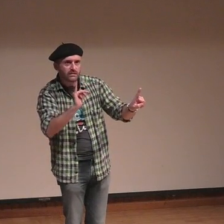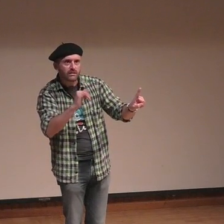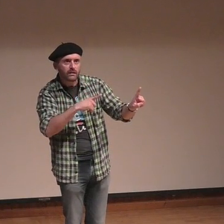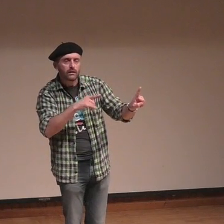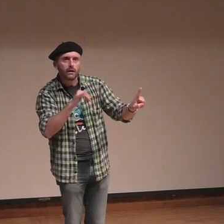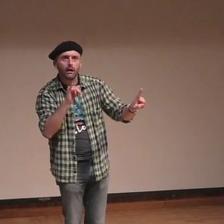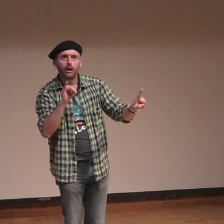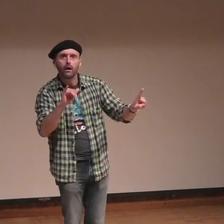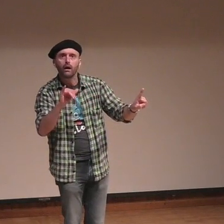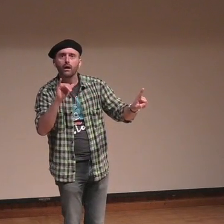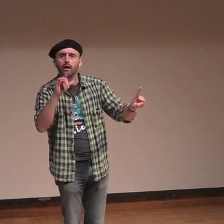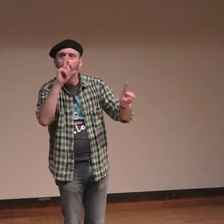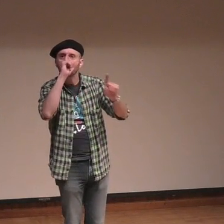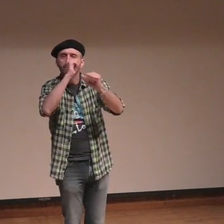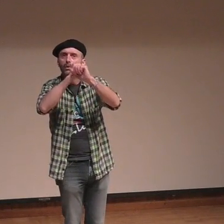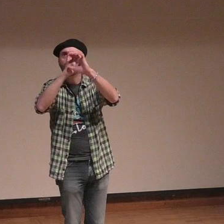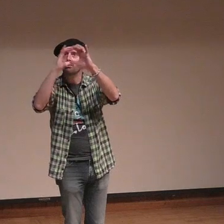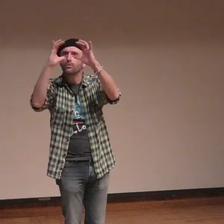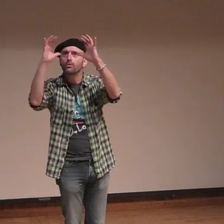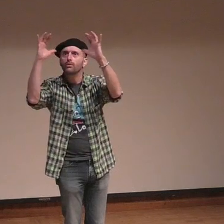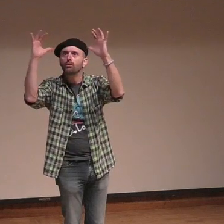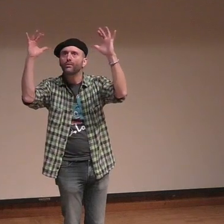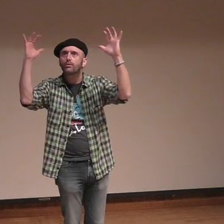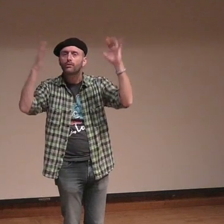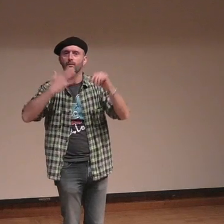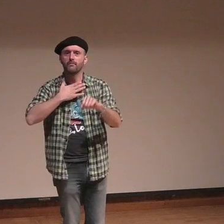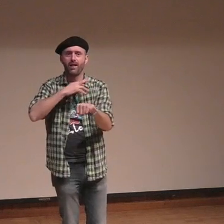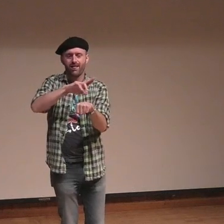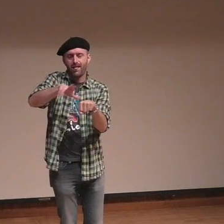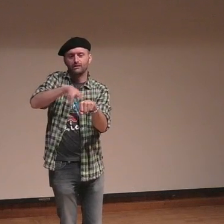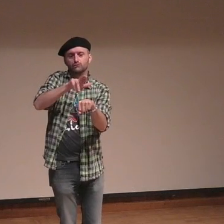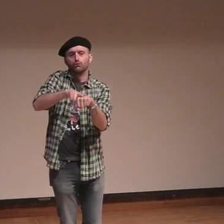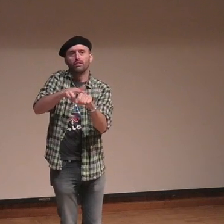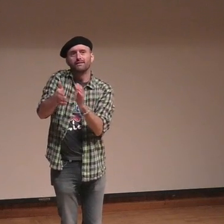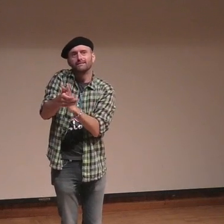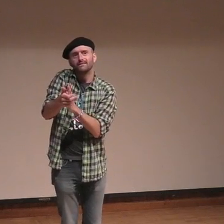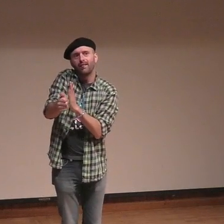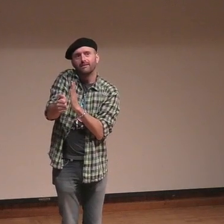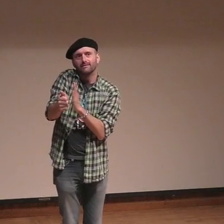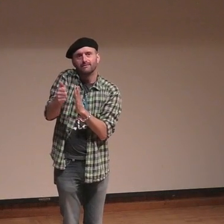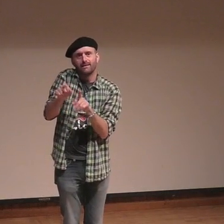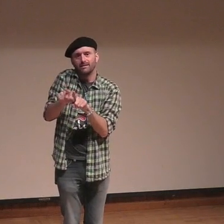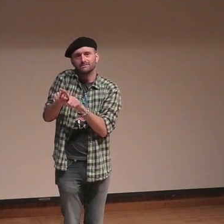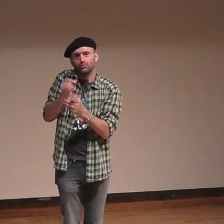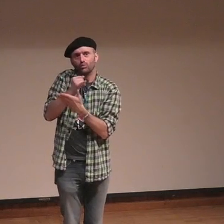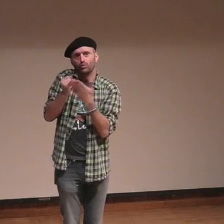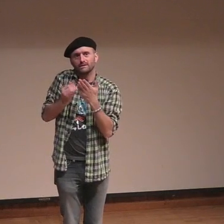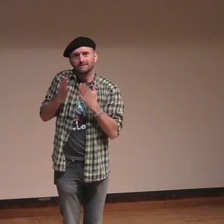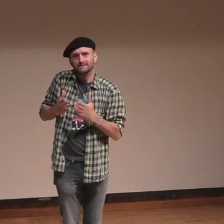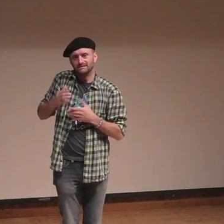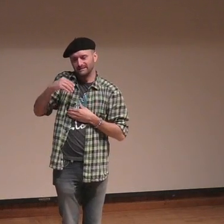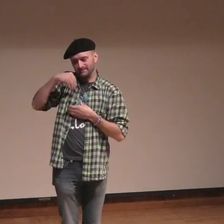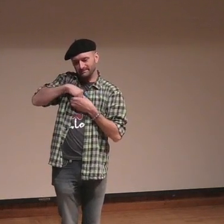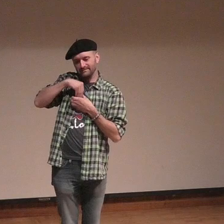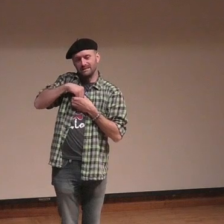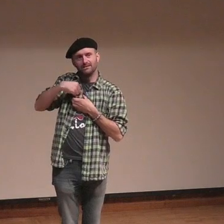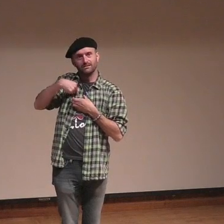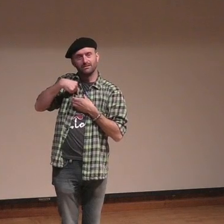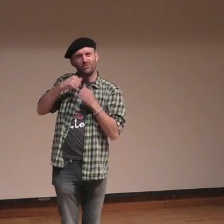see the sign, everything was so clear, and I could visualize it. My natural skills as an artist